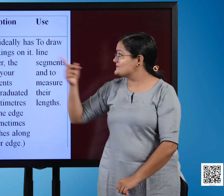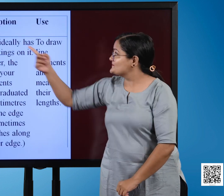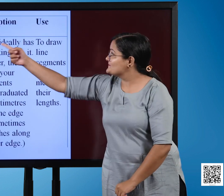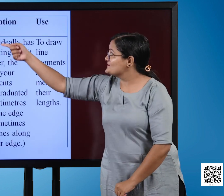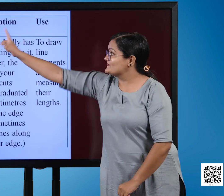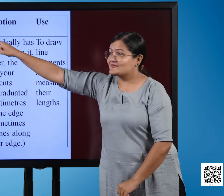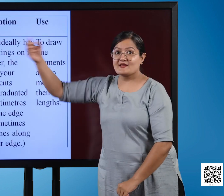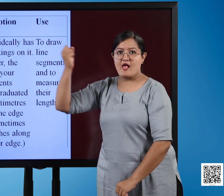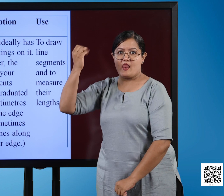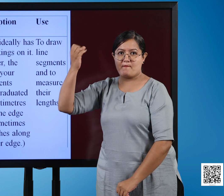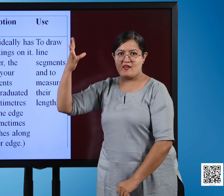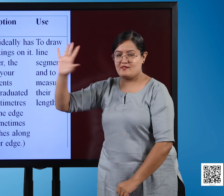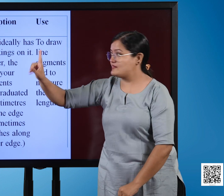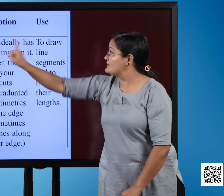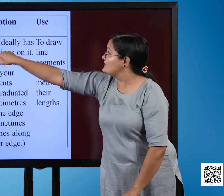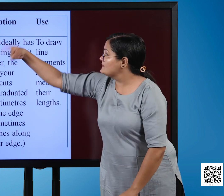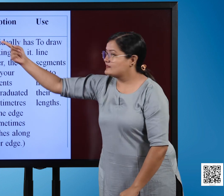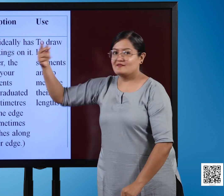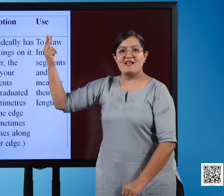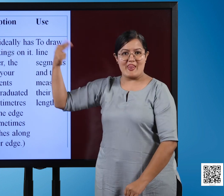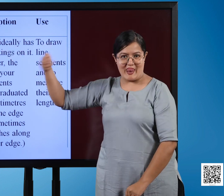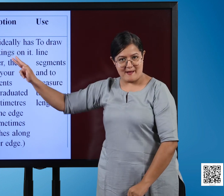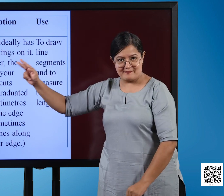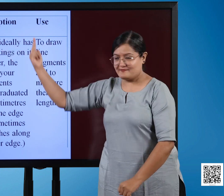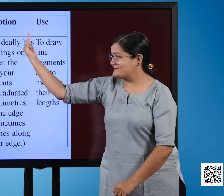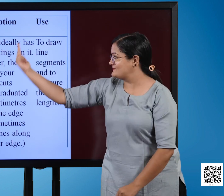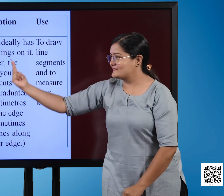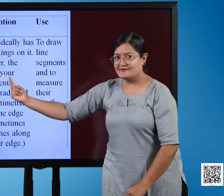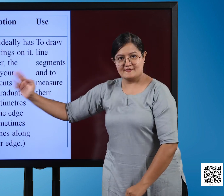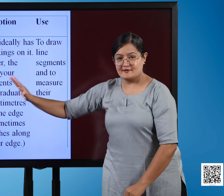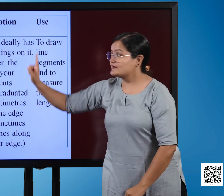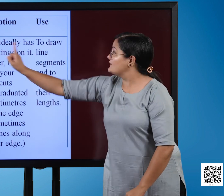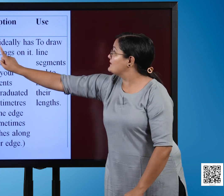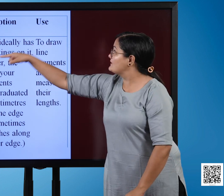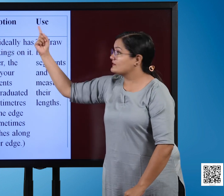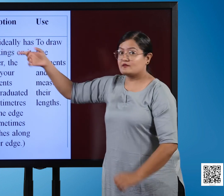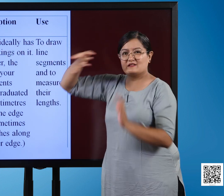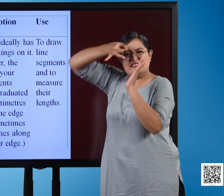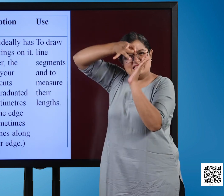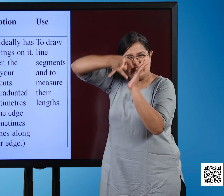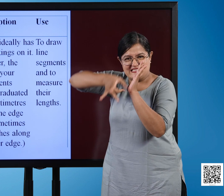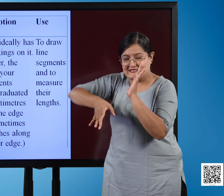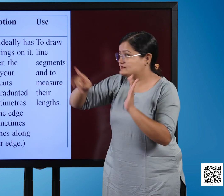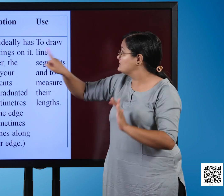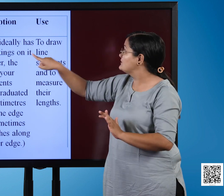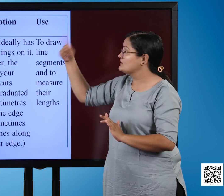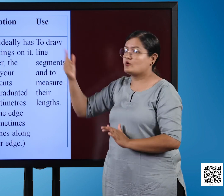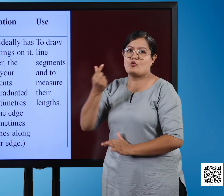Here is a tabular presentation. We have 4 columns. Column 1, serial number. Column 2, name